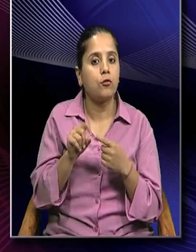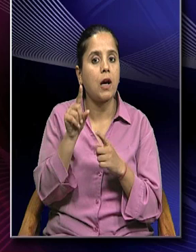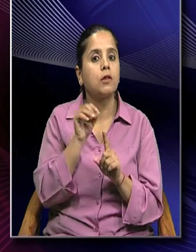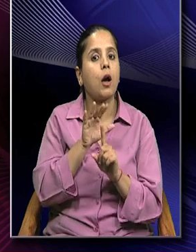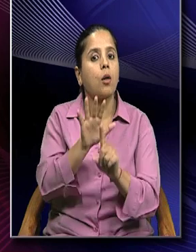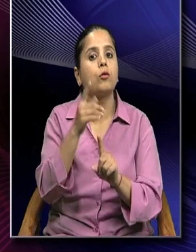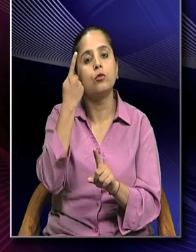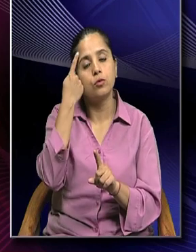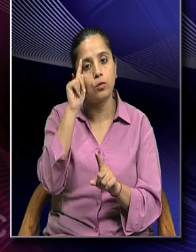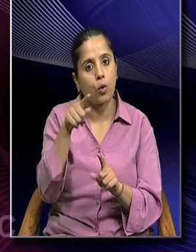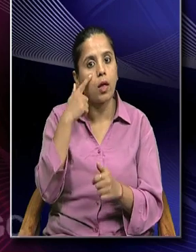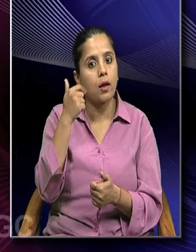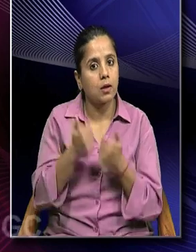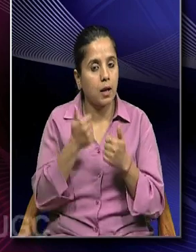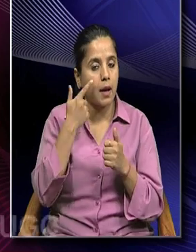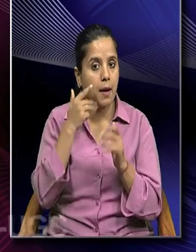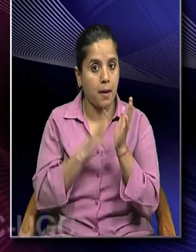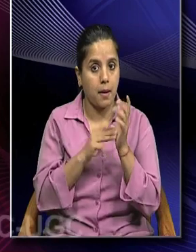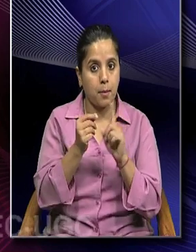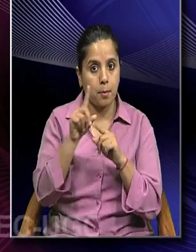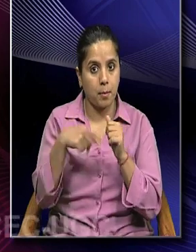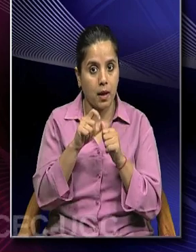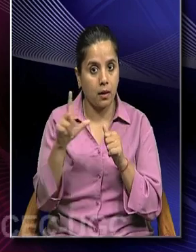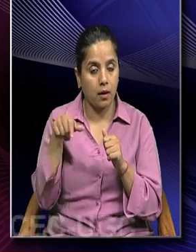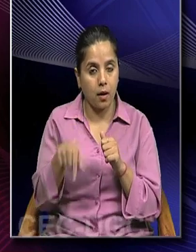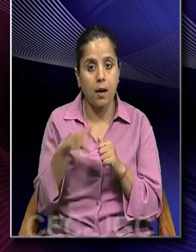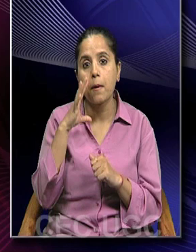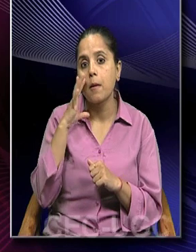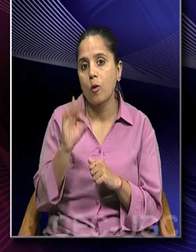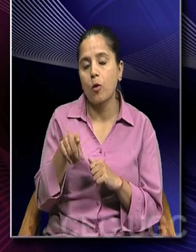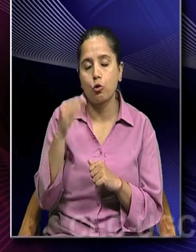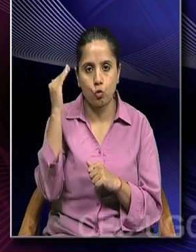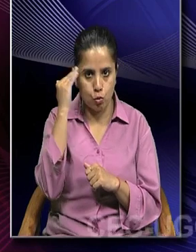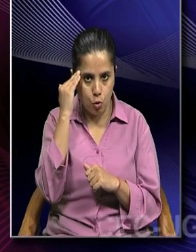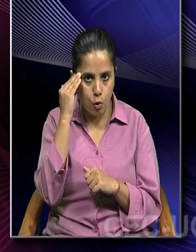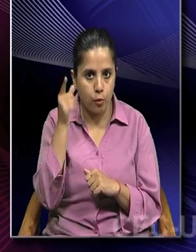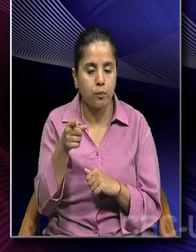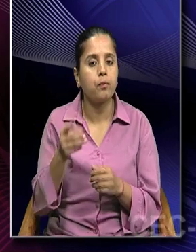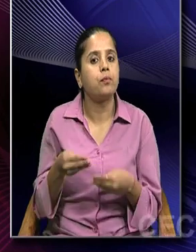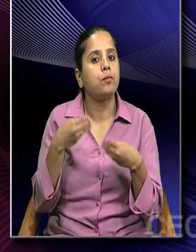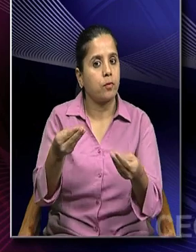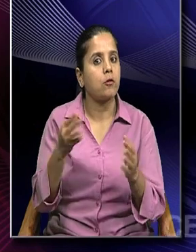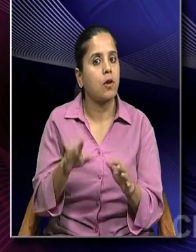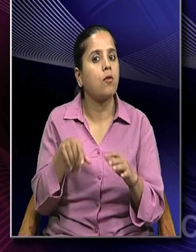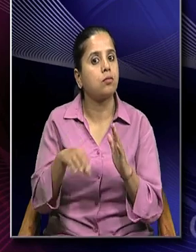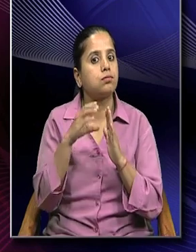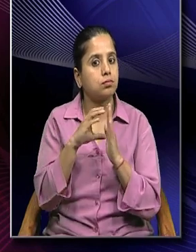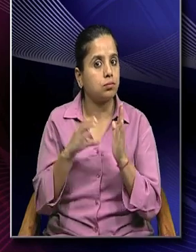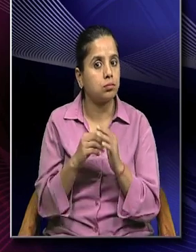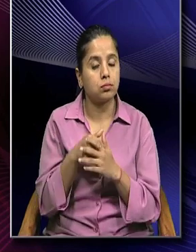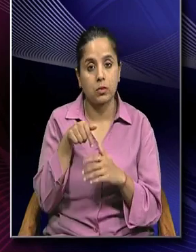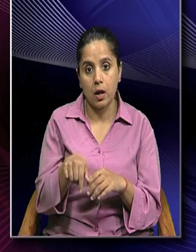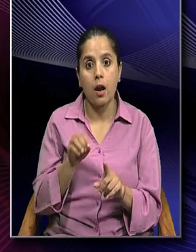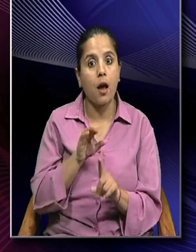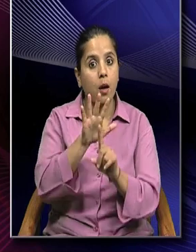for testing empirical relevance of the knowledge being provided in this text, and this